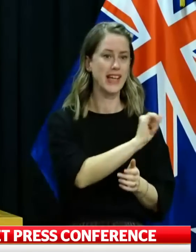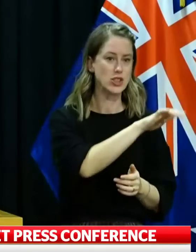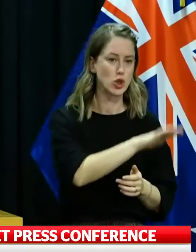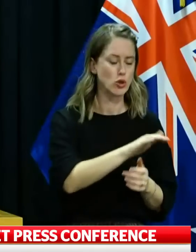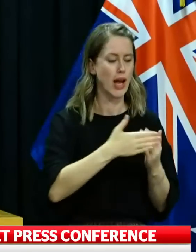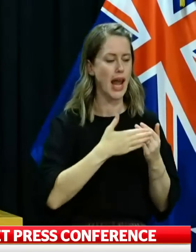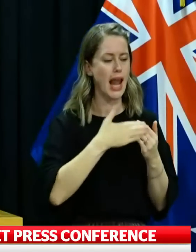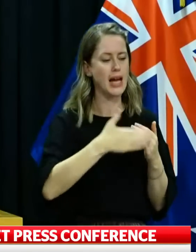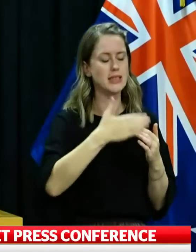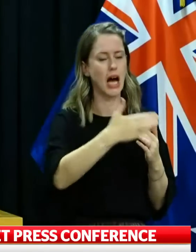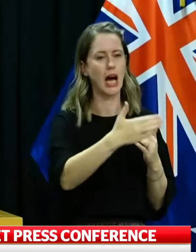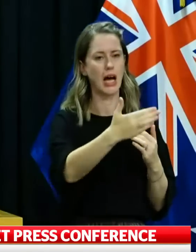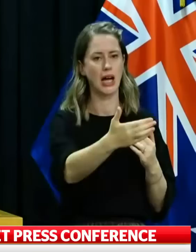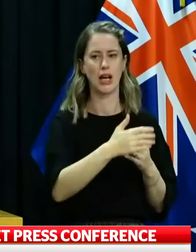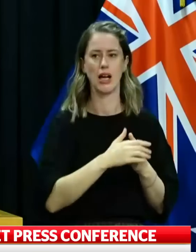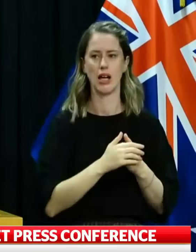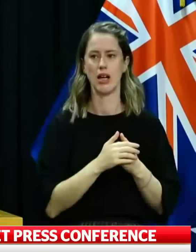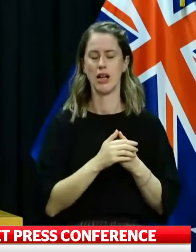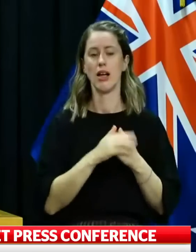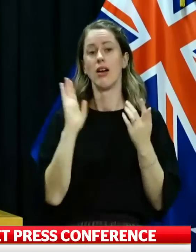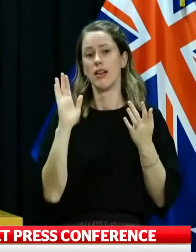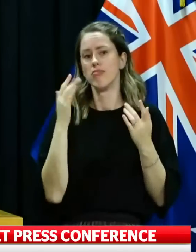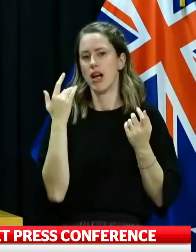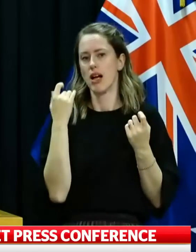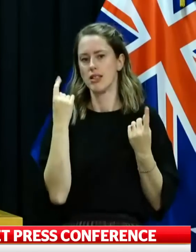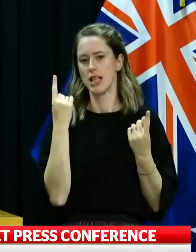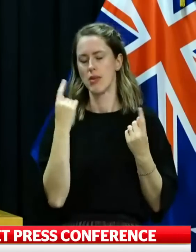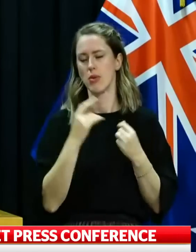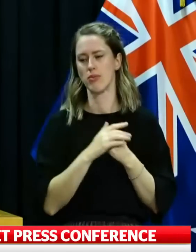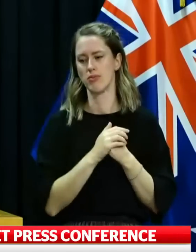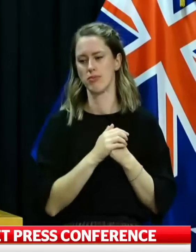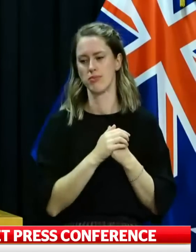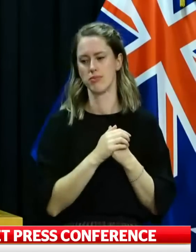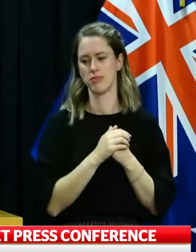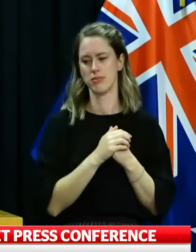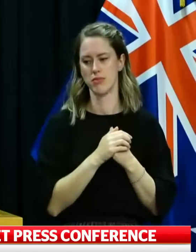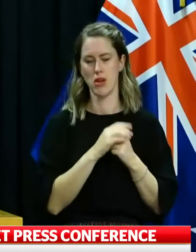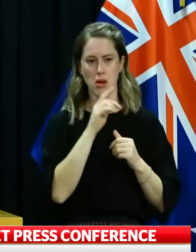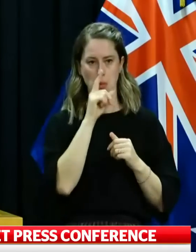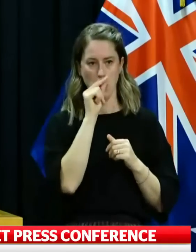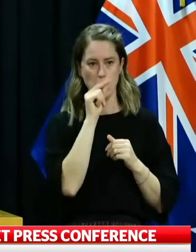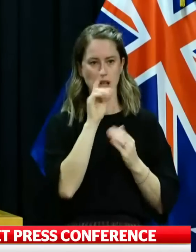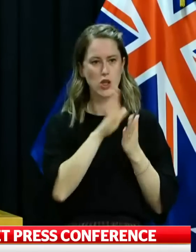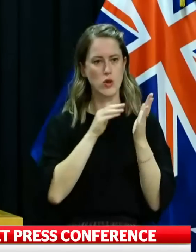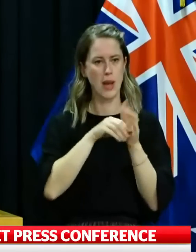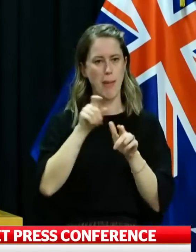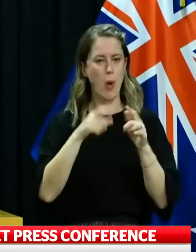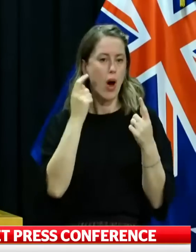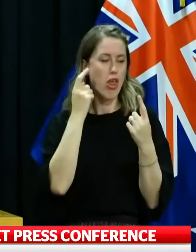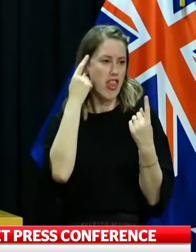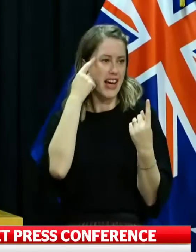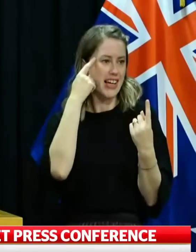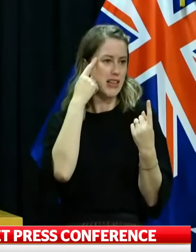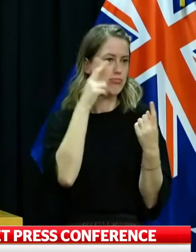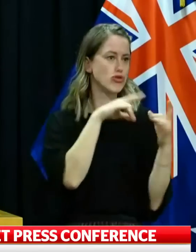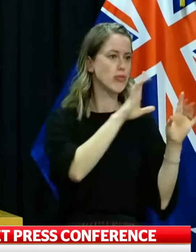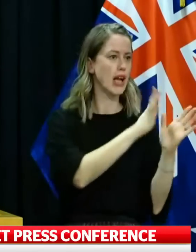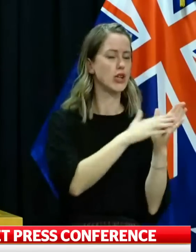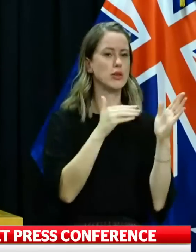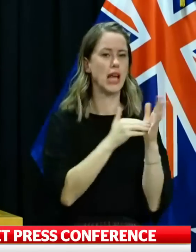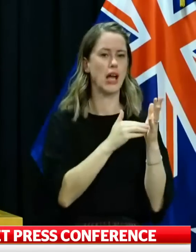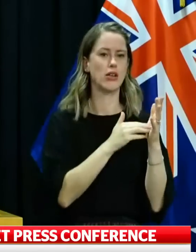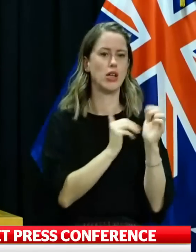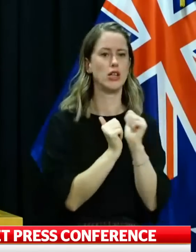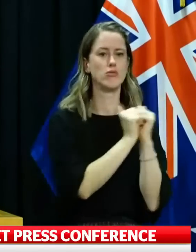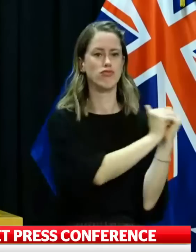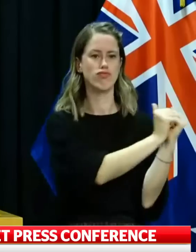further on down the track. And that's understandable. There's probably an assumption that there's a reciprocal approach to the way Australians and